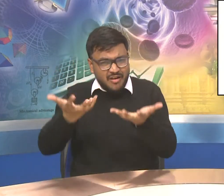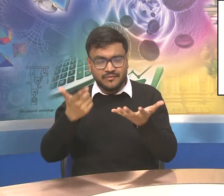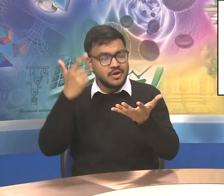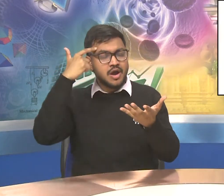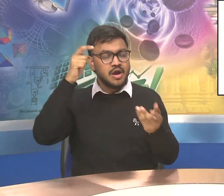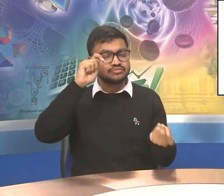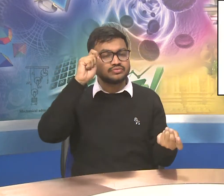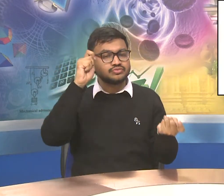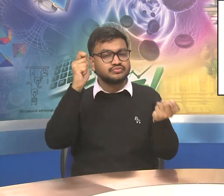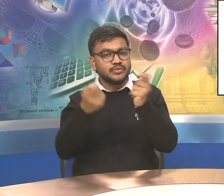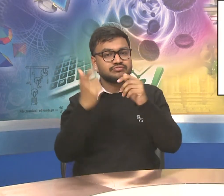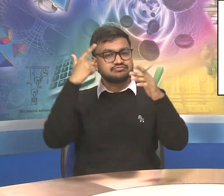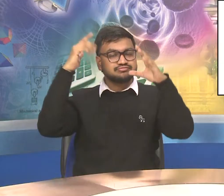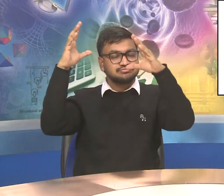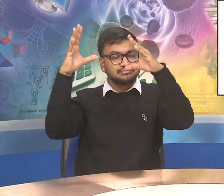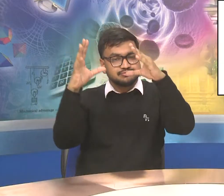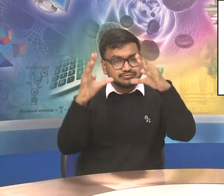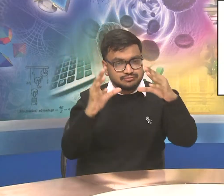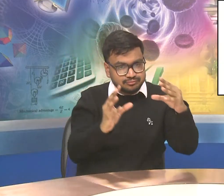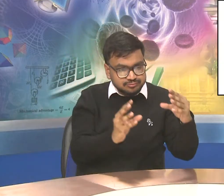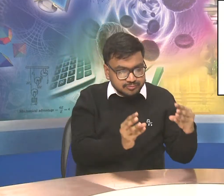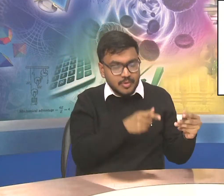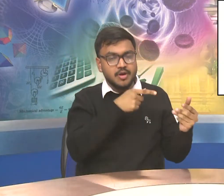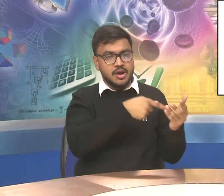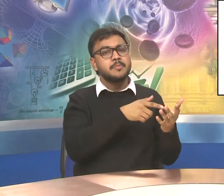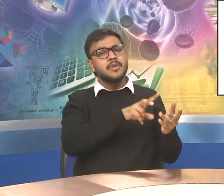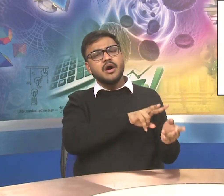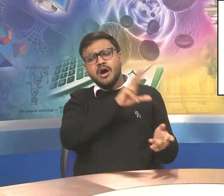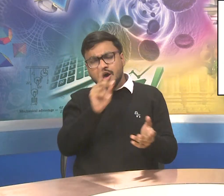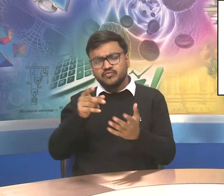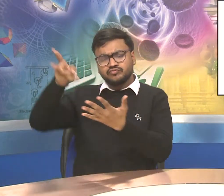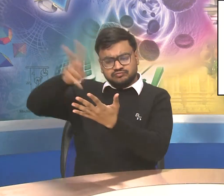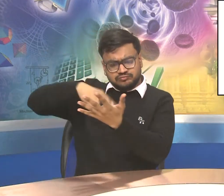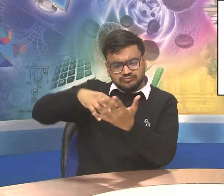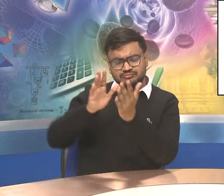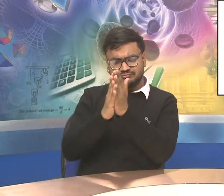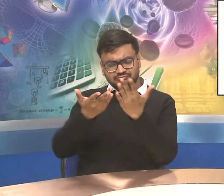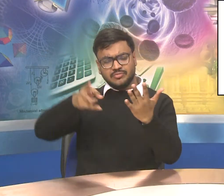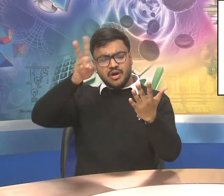after study something, you need a break, so you play, draw,